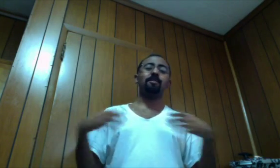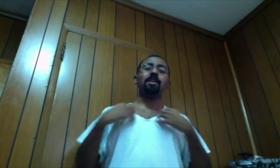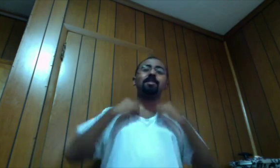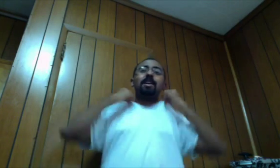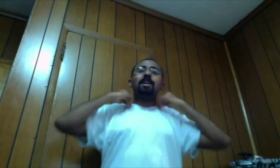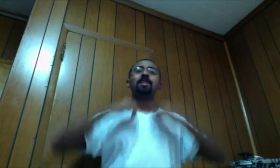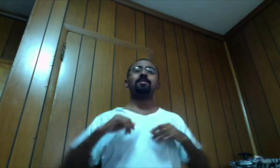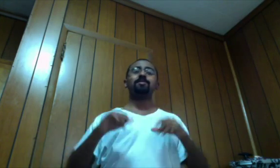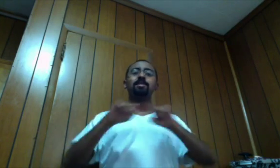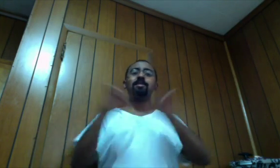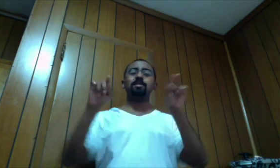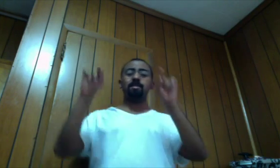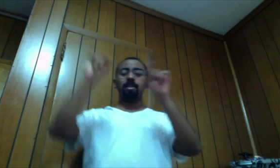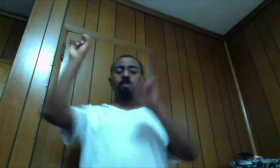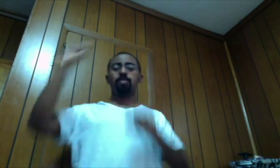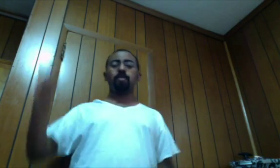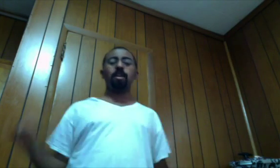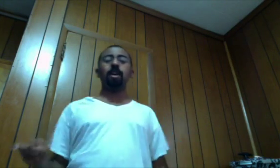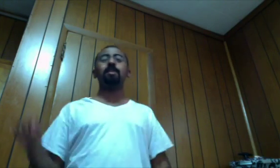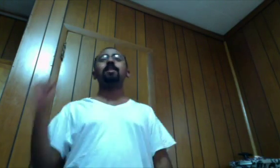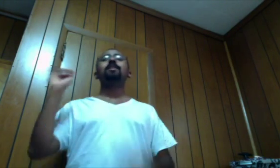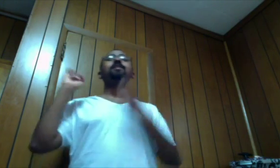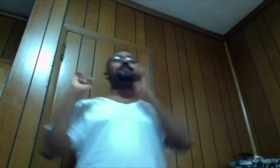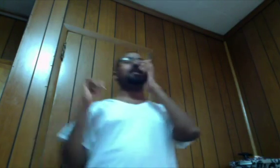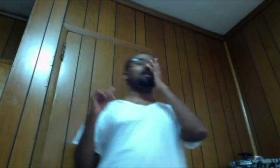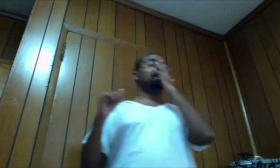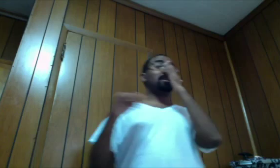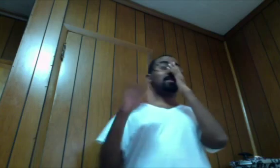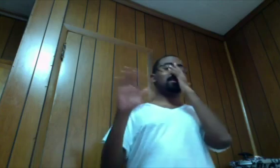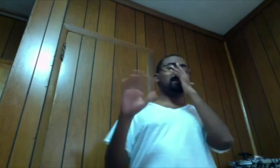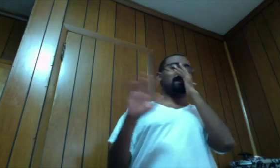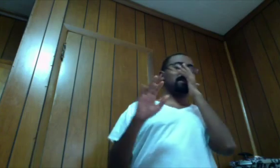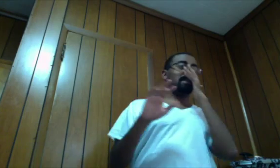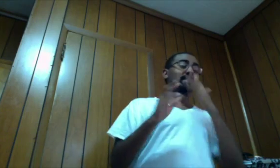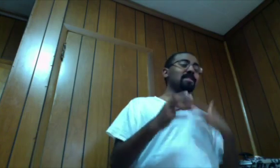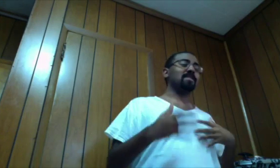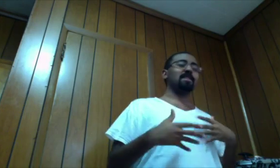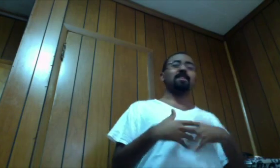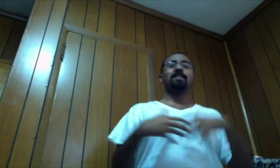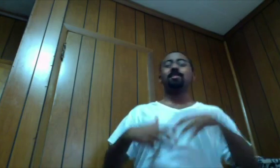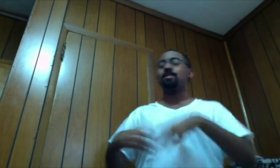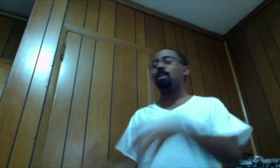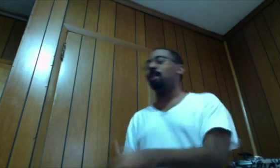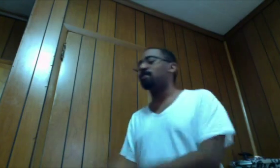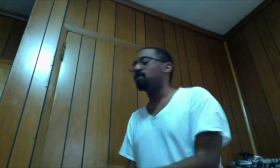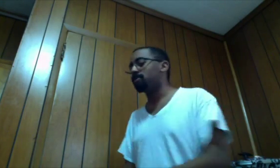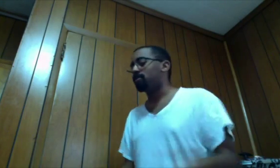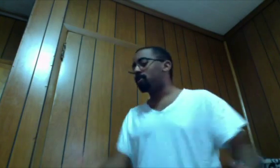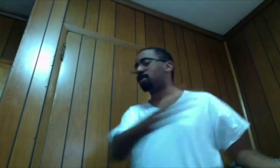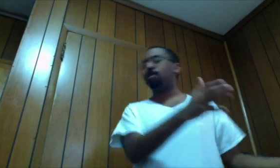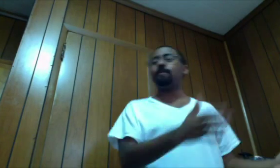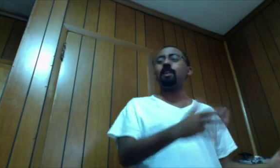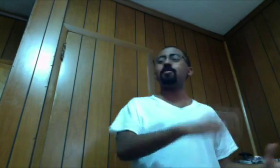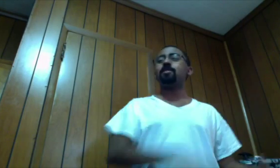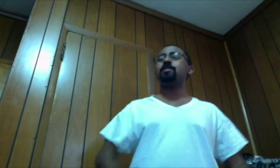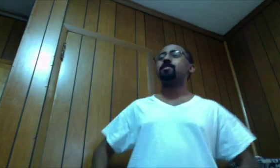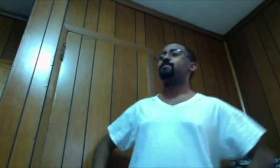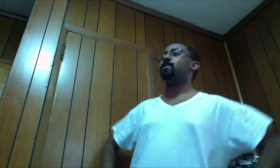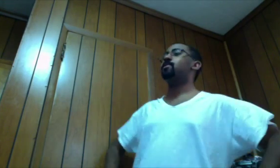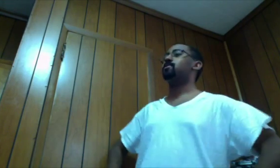It's not how like there was stills like they were drawn out, but it's hilarious that he's there. It's like the dog moved more than the father did. He just posed.